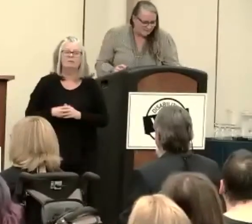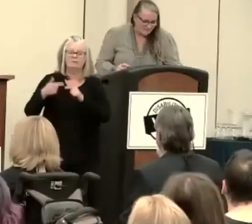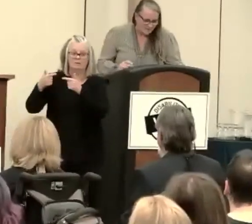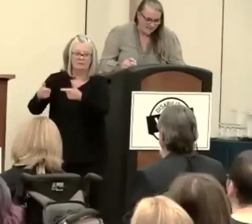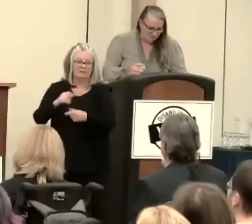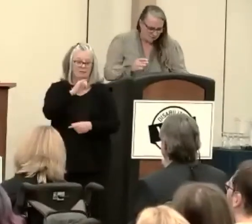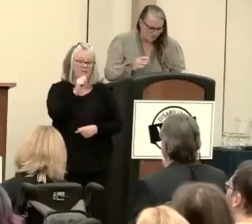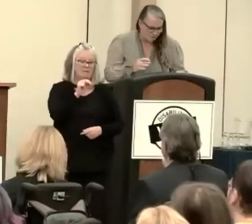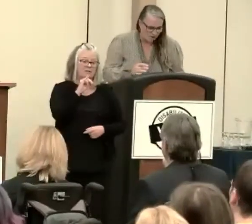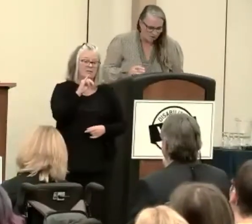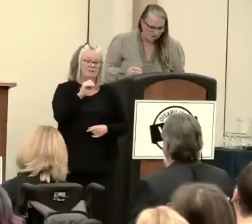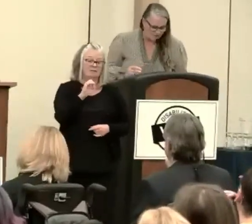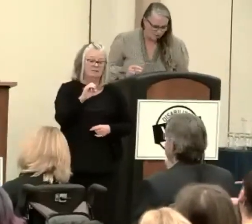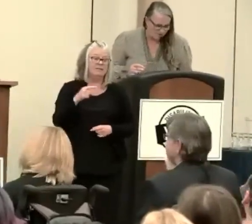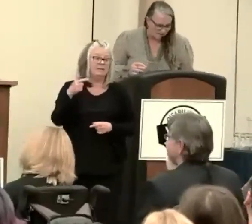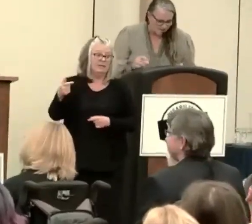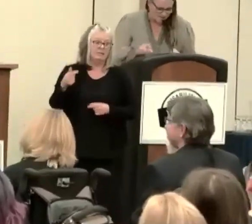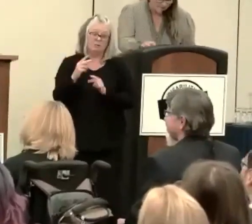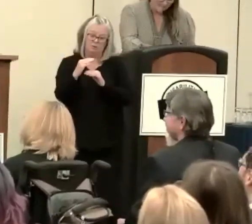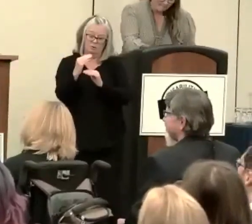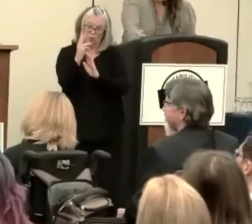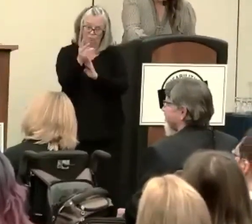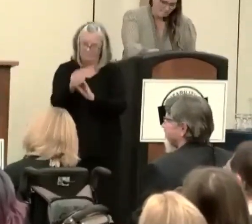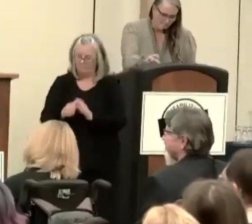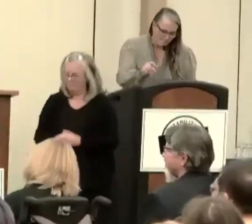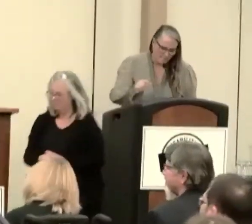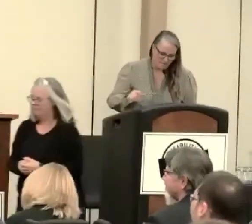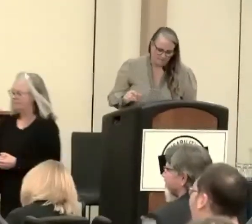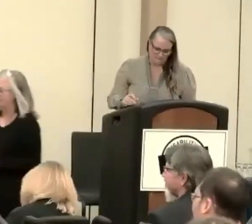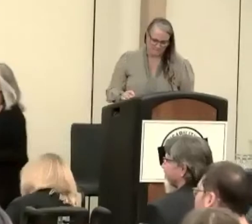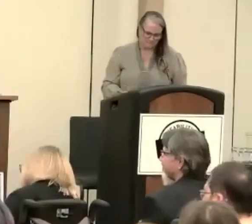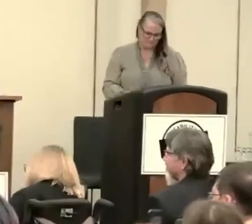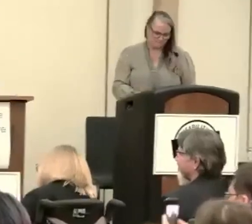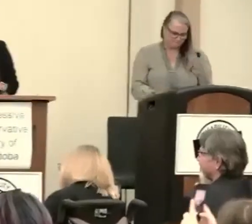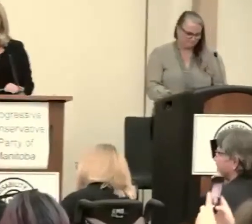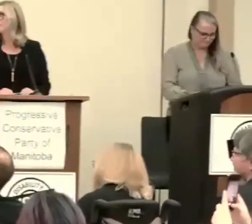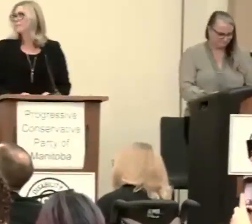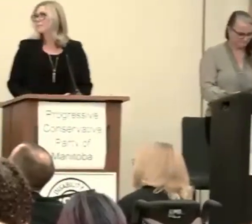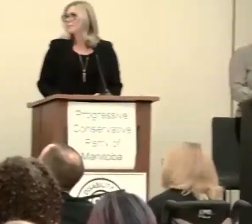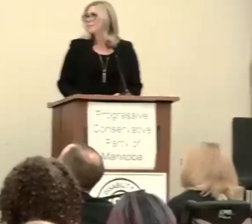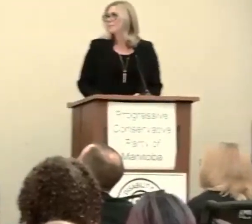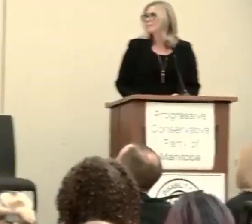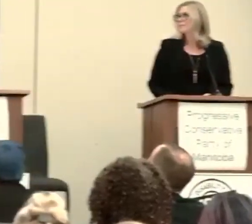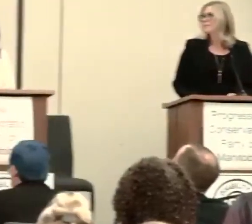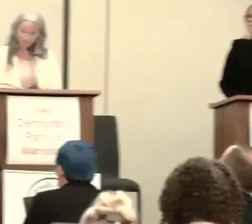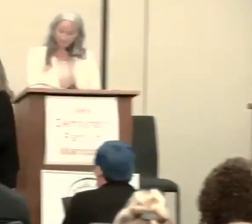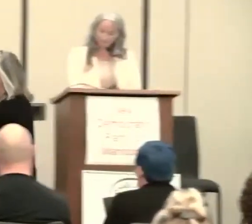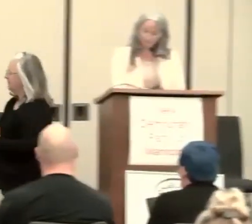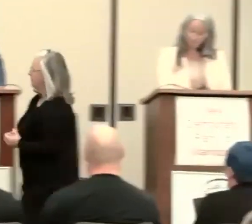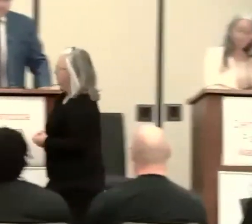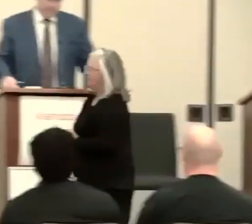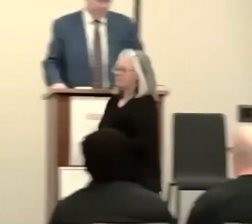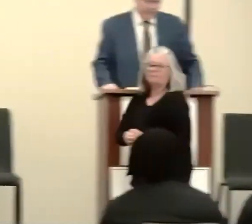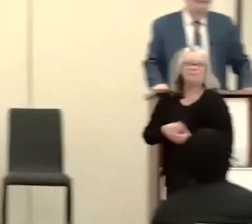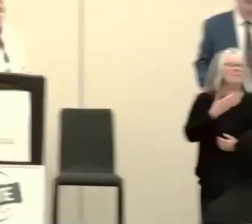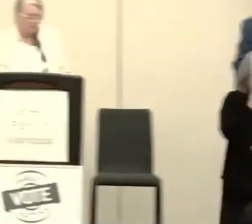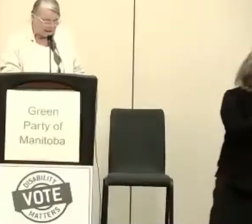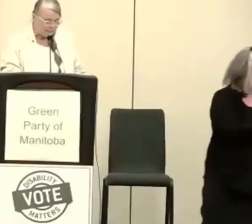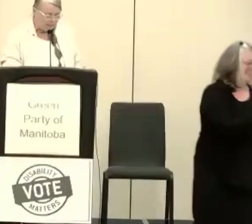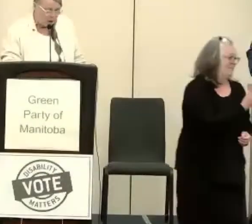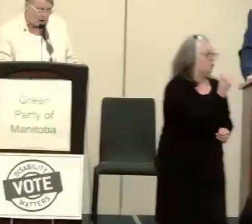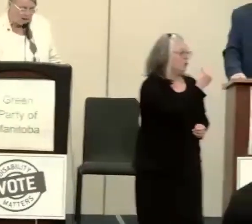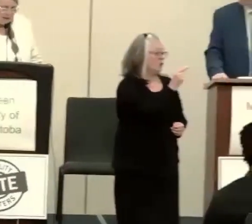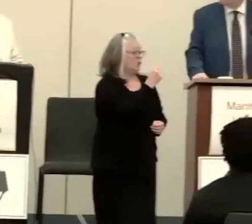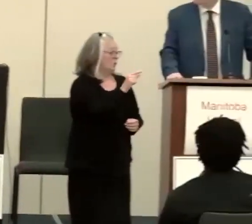Janine Gibson, next to respond, you have 2 minutes. Merci. Green MLAs will support sale of